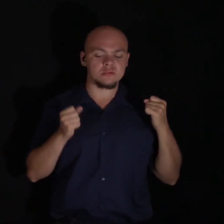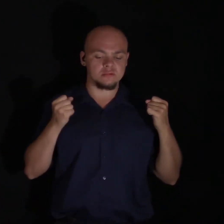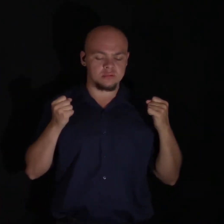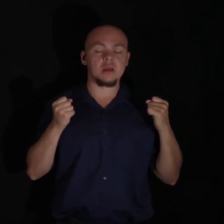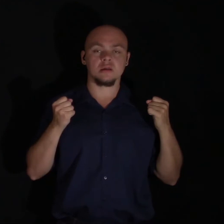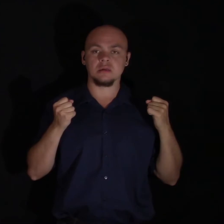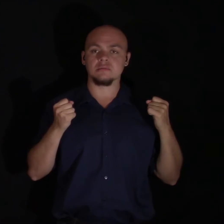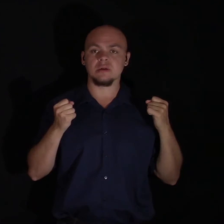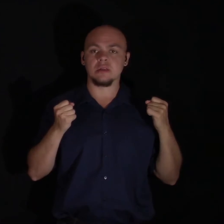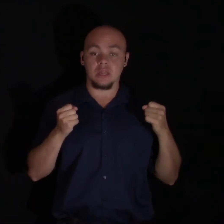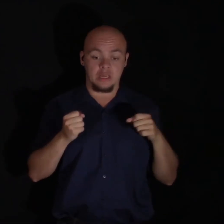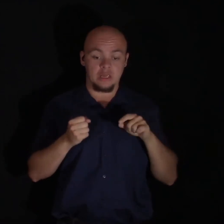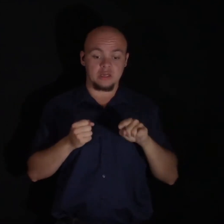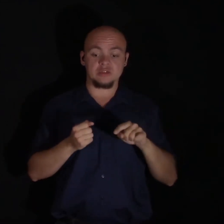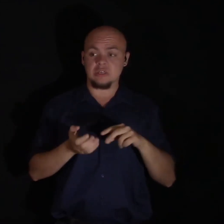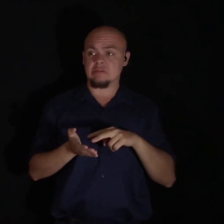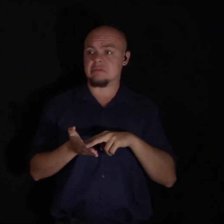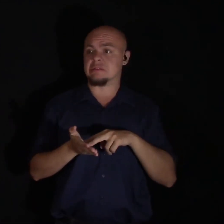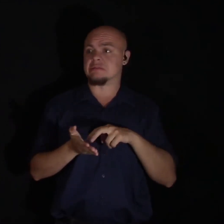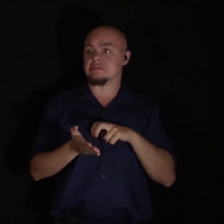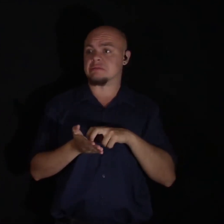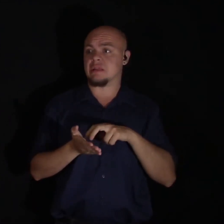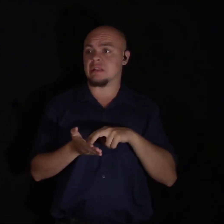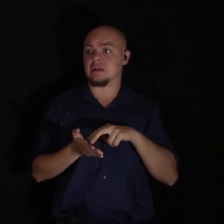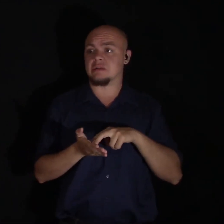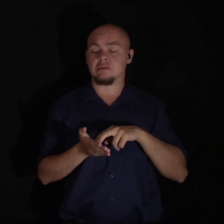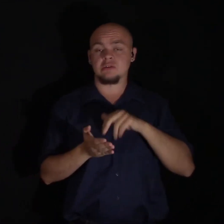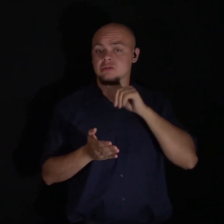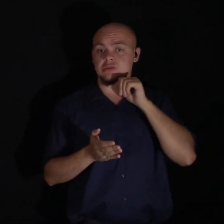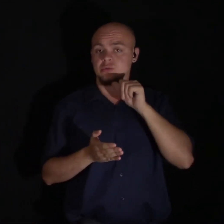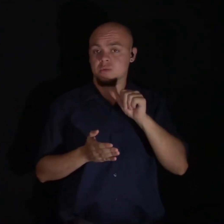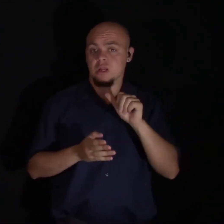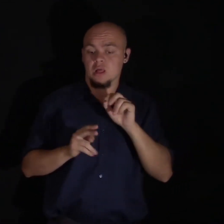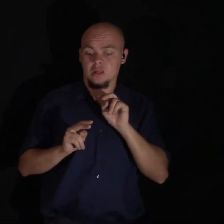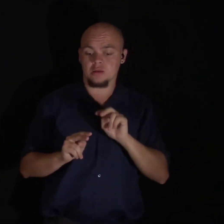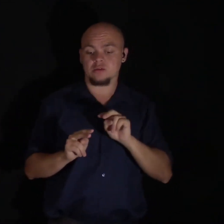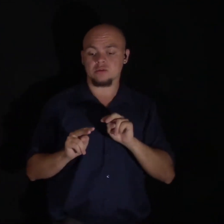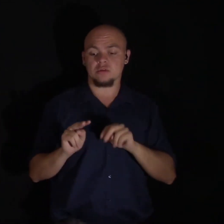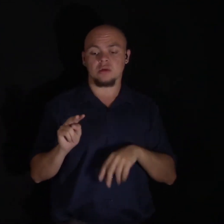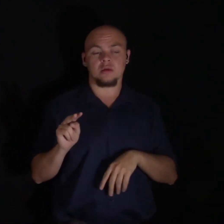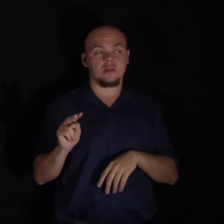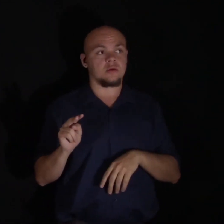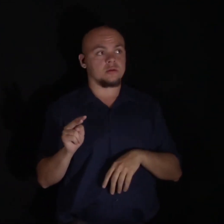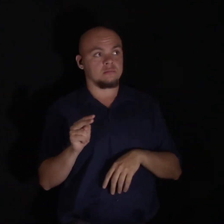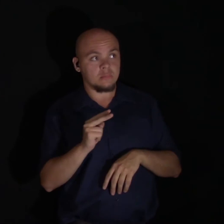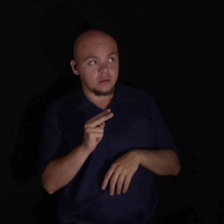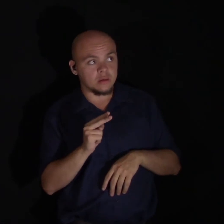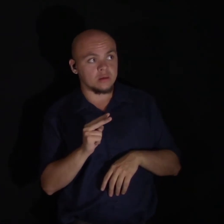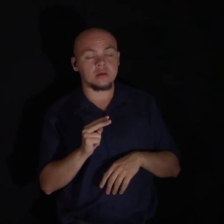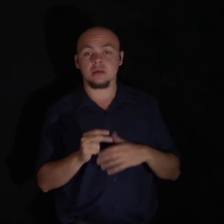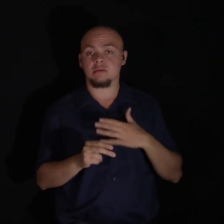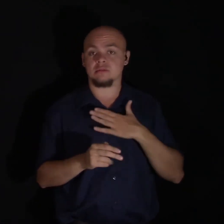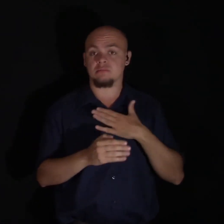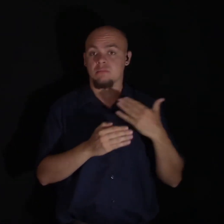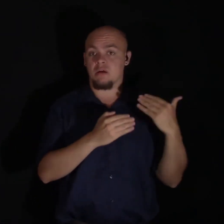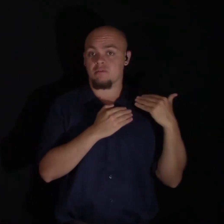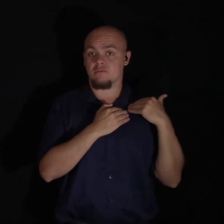And when she got up to her hands and knees, she didn't look at him, she looked at me. It was my fault.